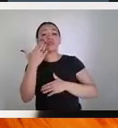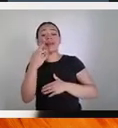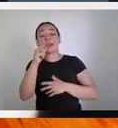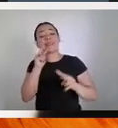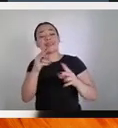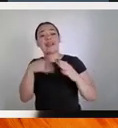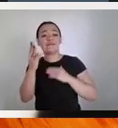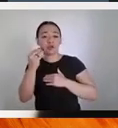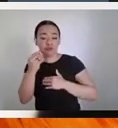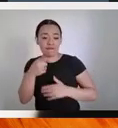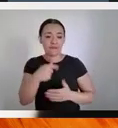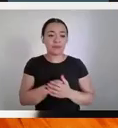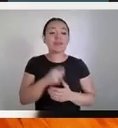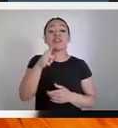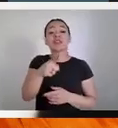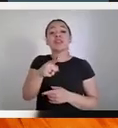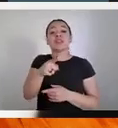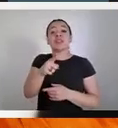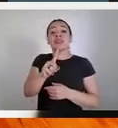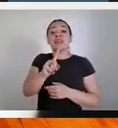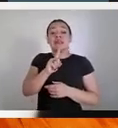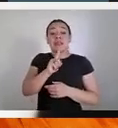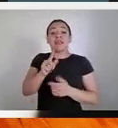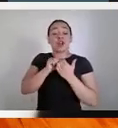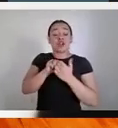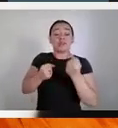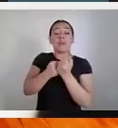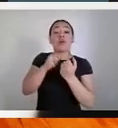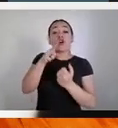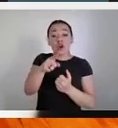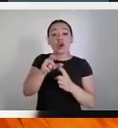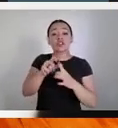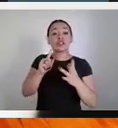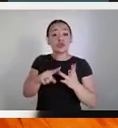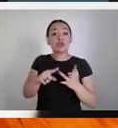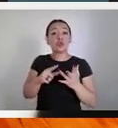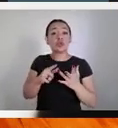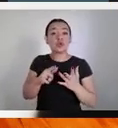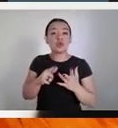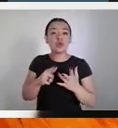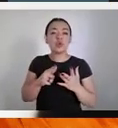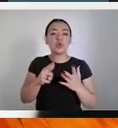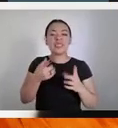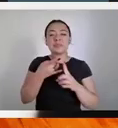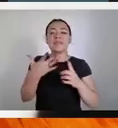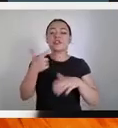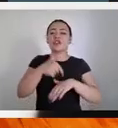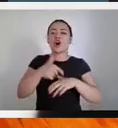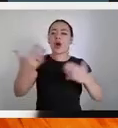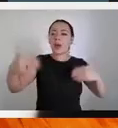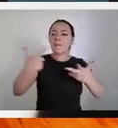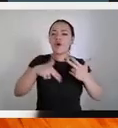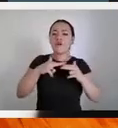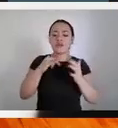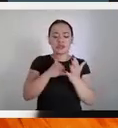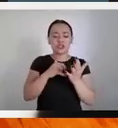Anna Louise's fellowship supported her to undertake an extended period of studio development in preparation for a large-scale